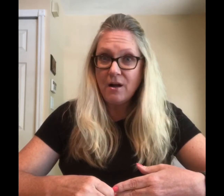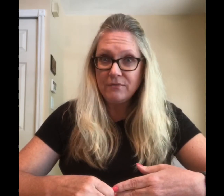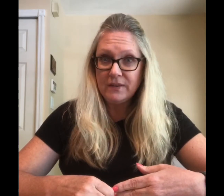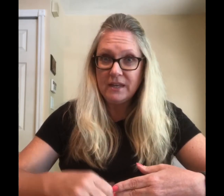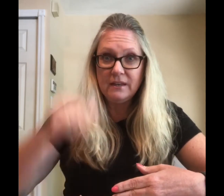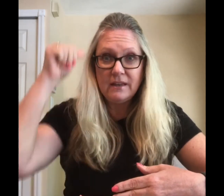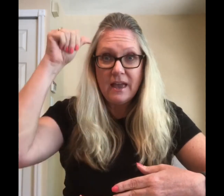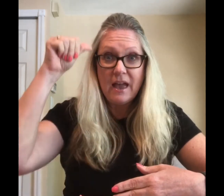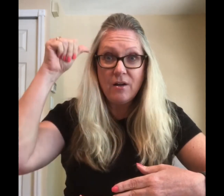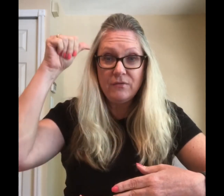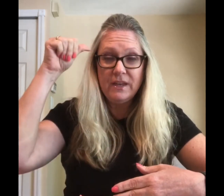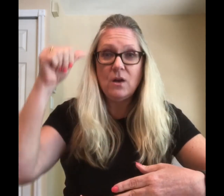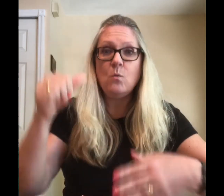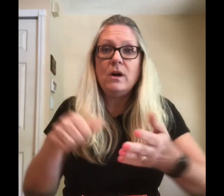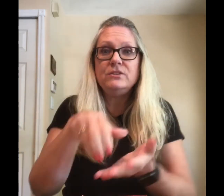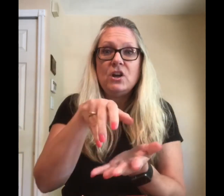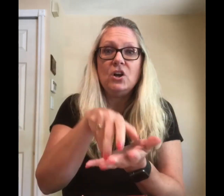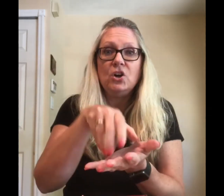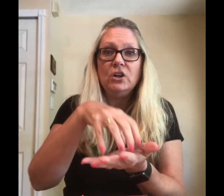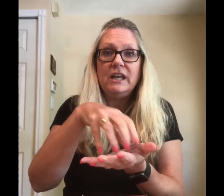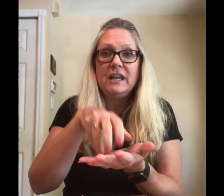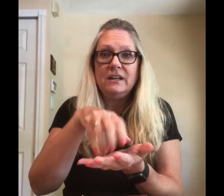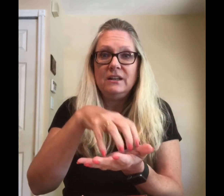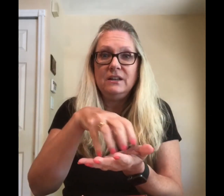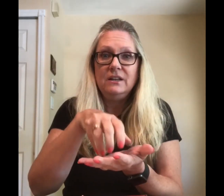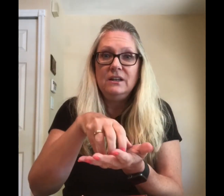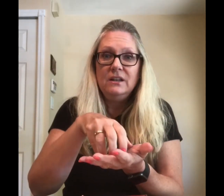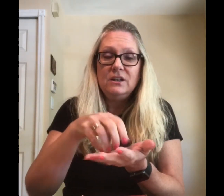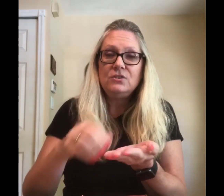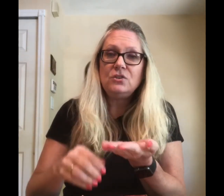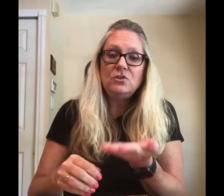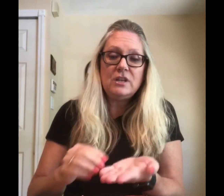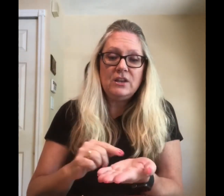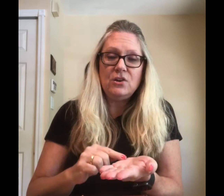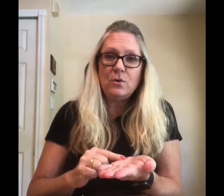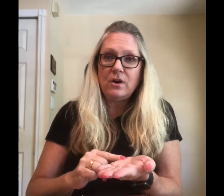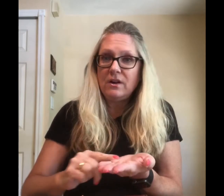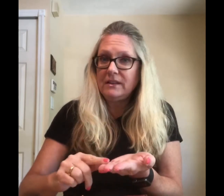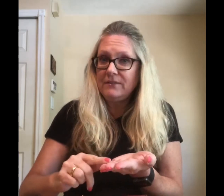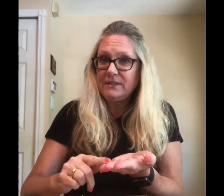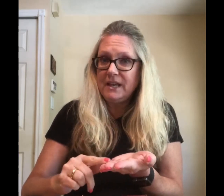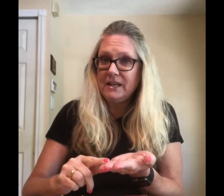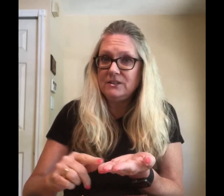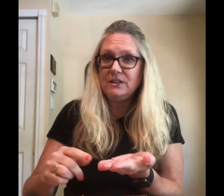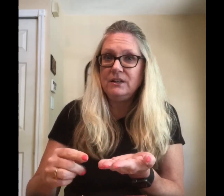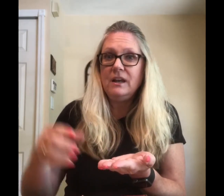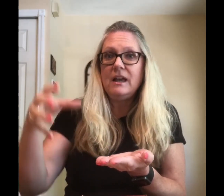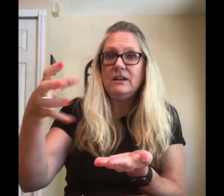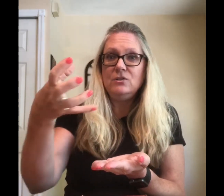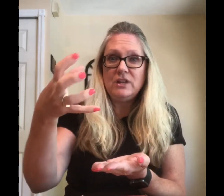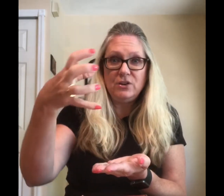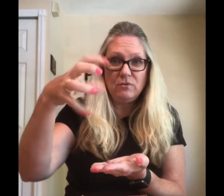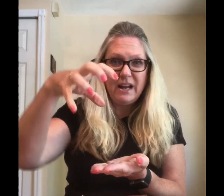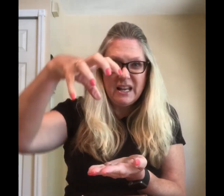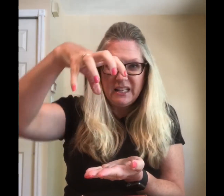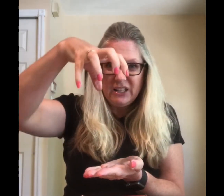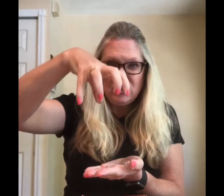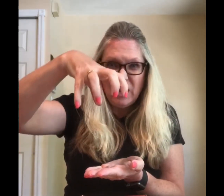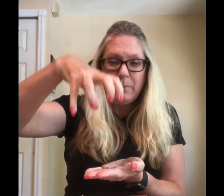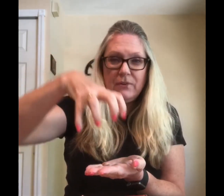Alfie wants a cookie. So you take your left hand and you take your right hand in the shape of a